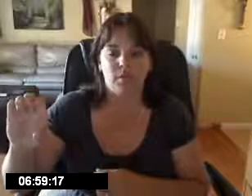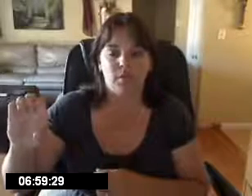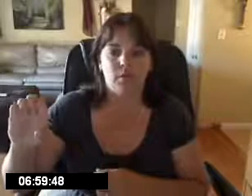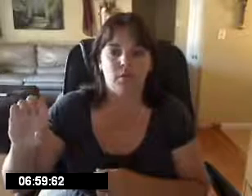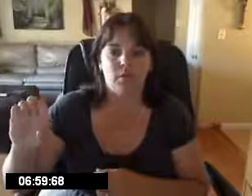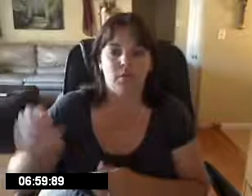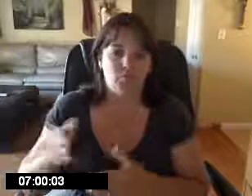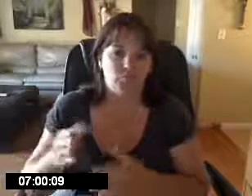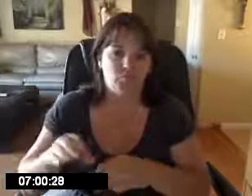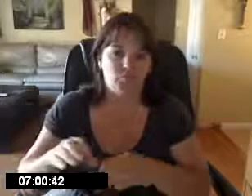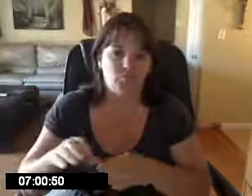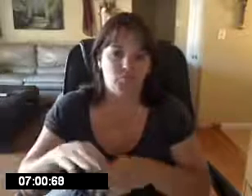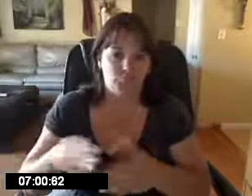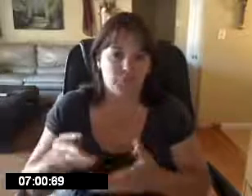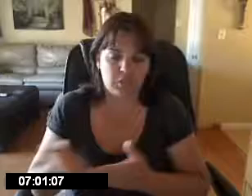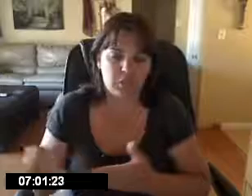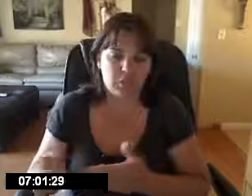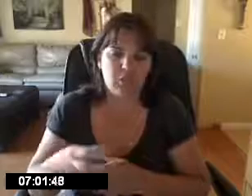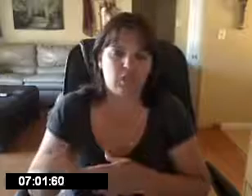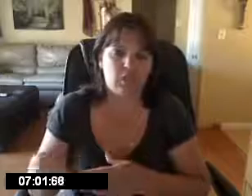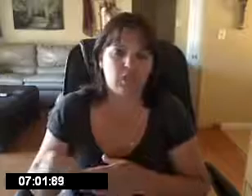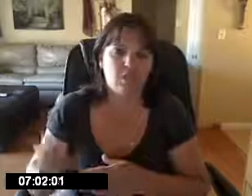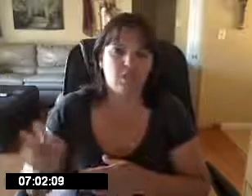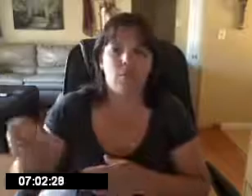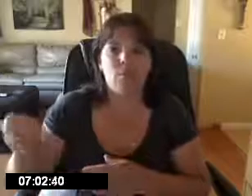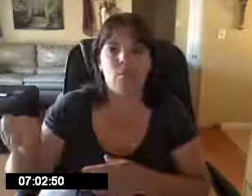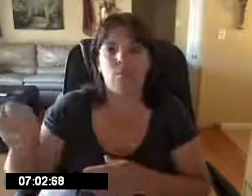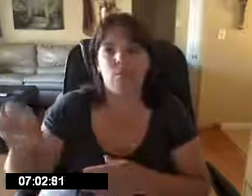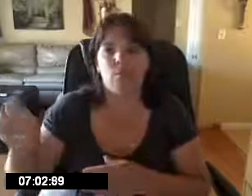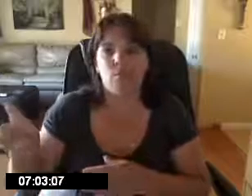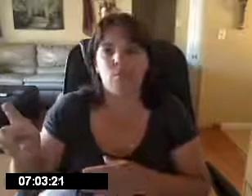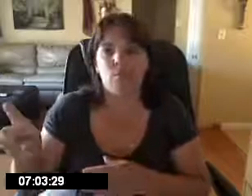the lexicon, using appropriate register,